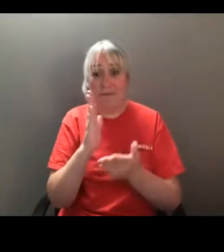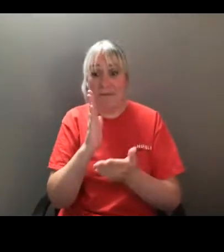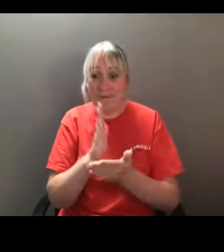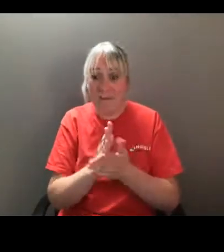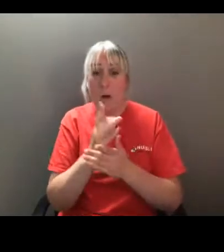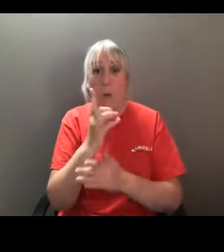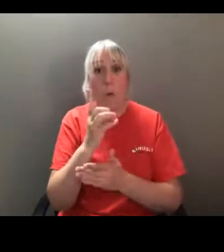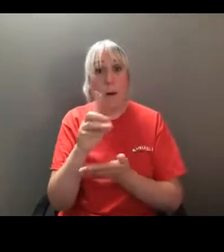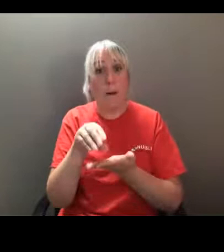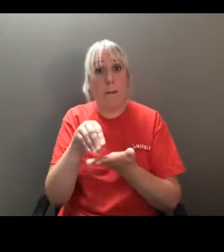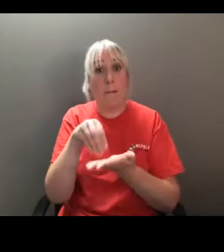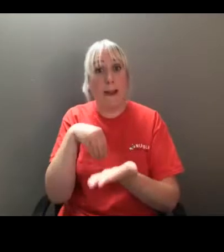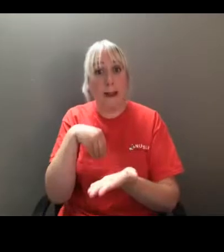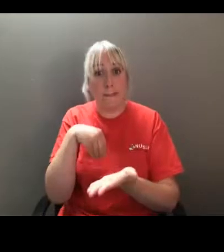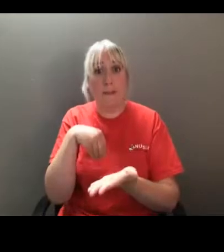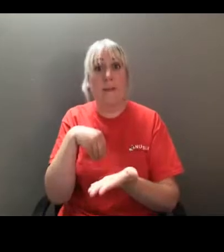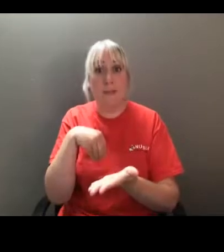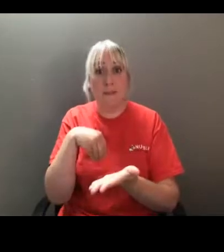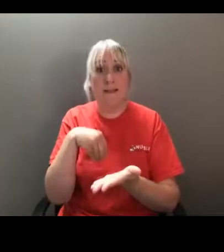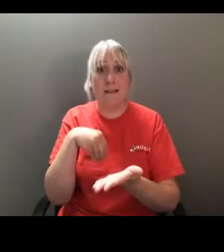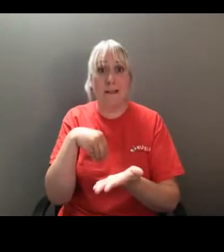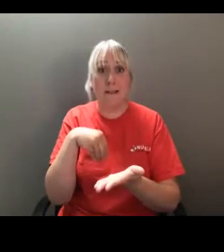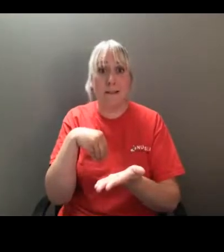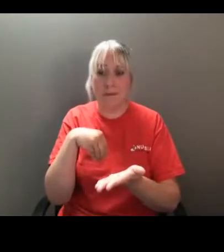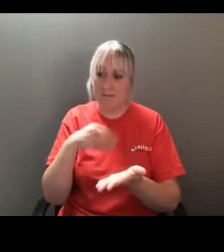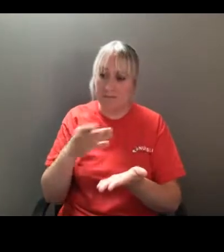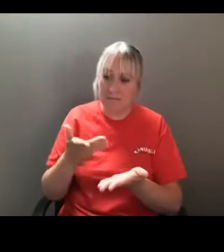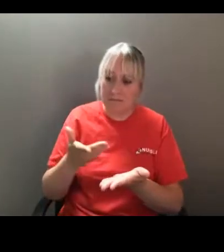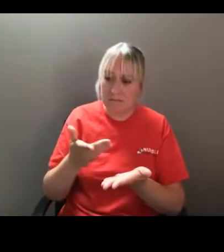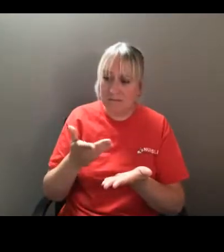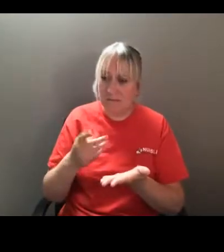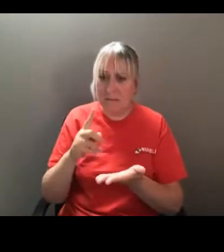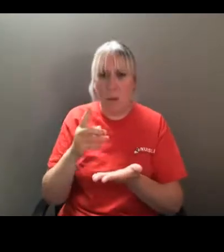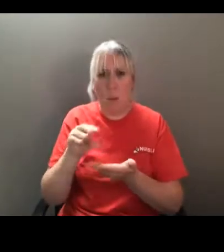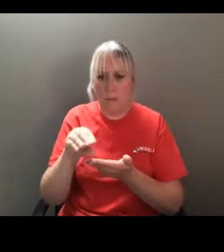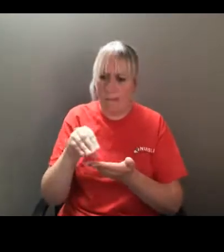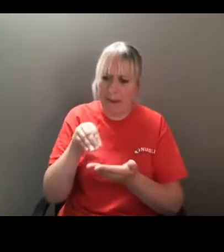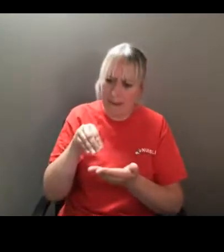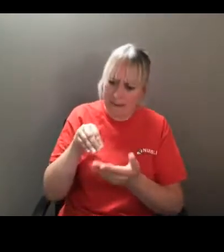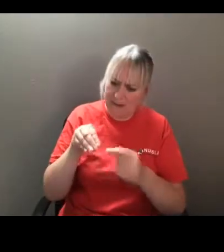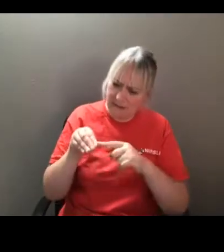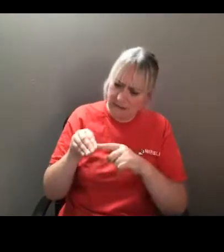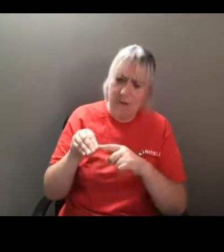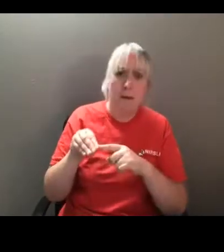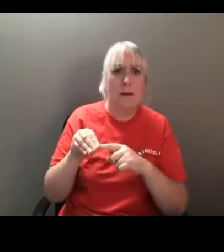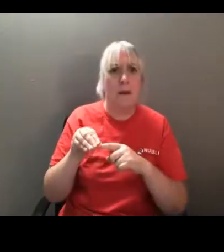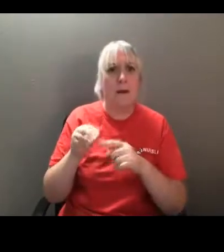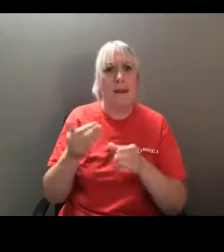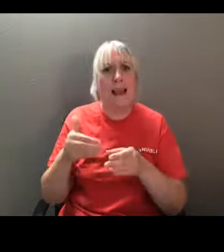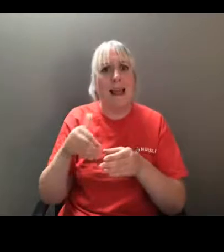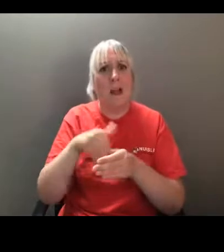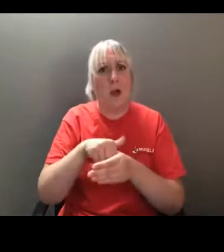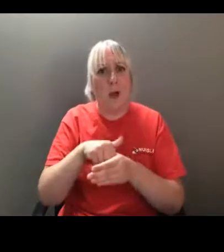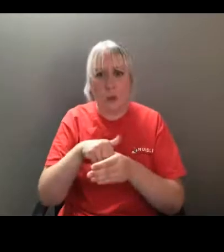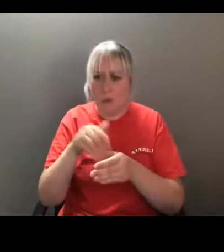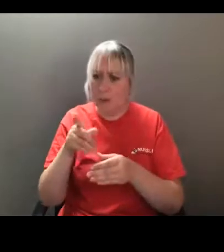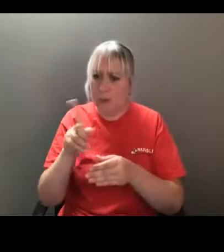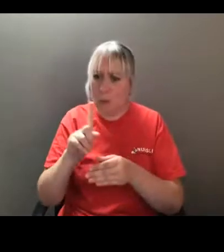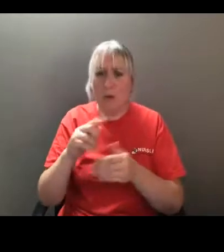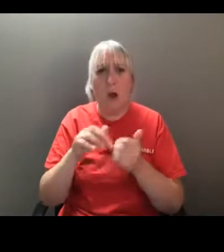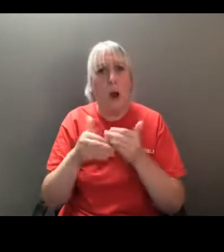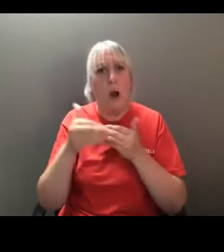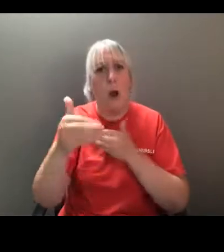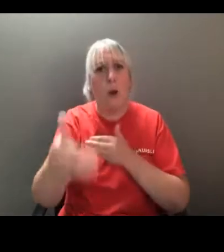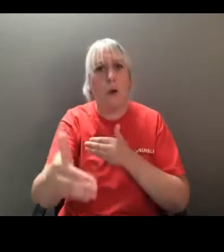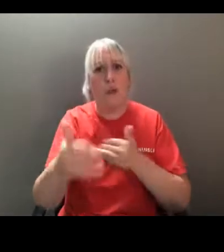the introduction suggests. It wouldn't take into account the cost of living with a long-term illness